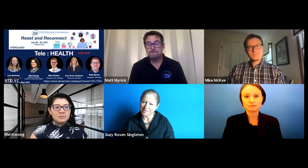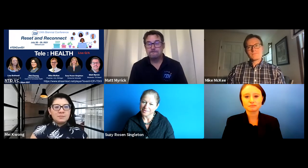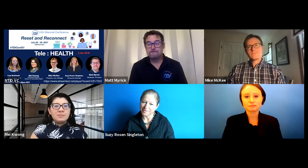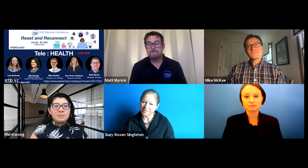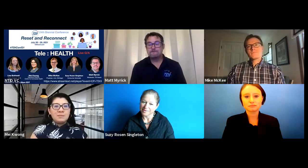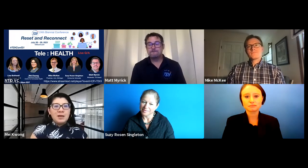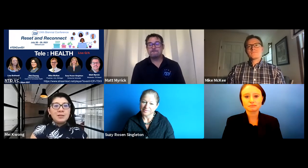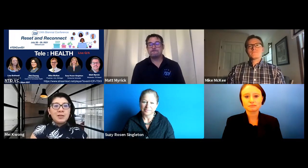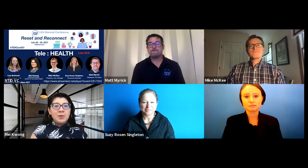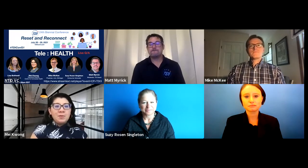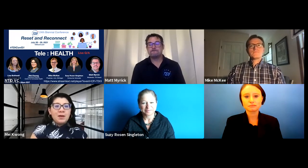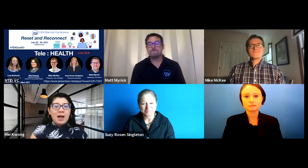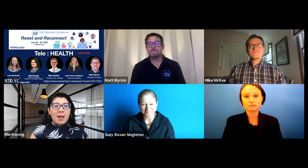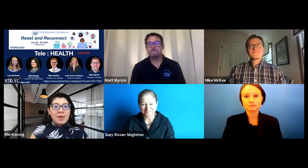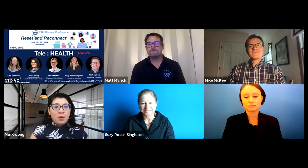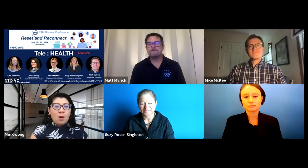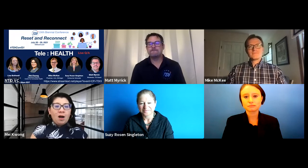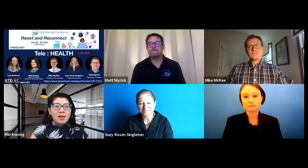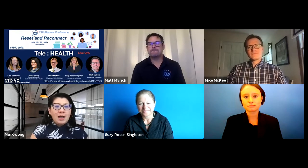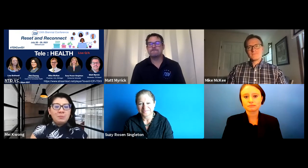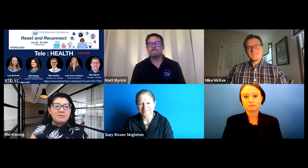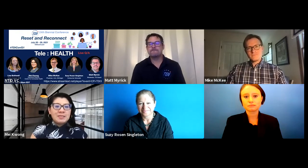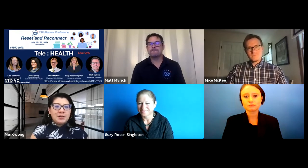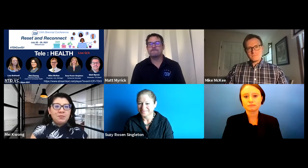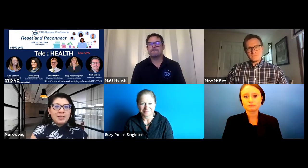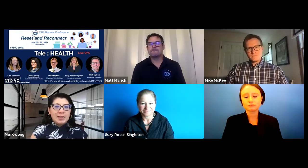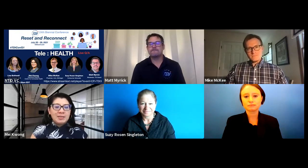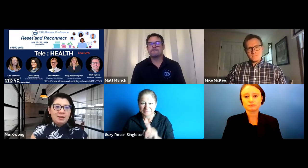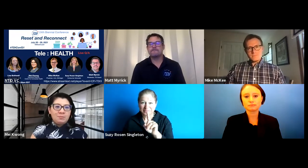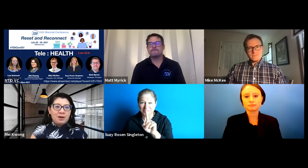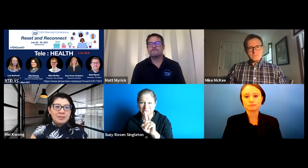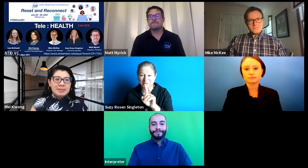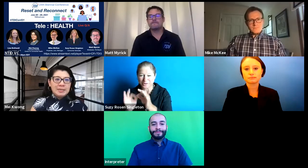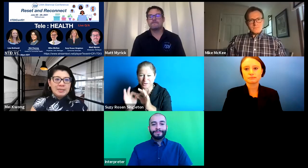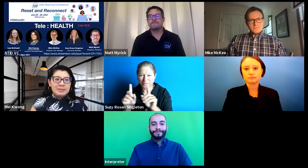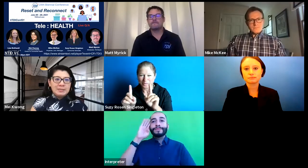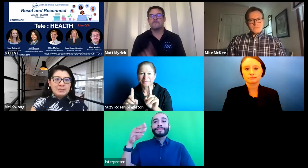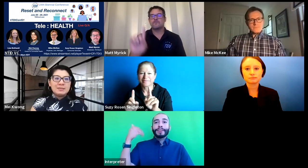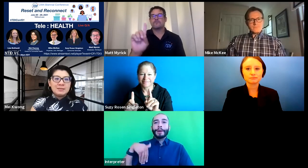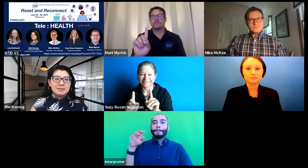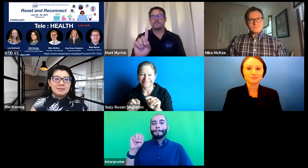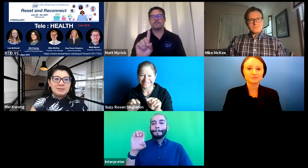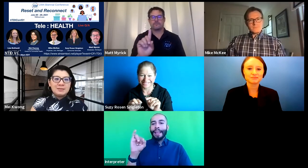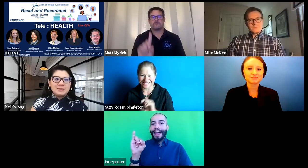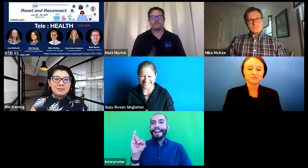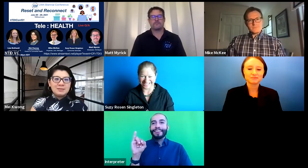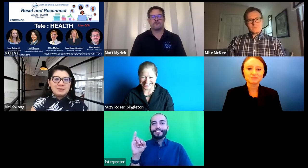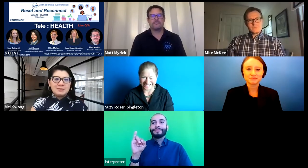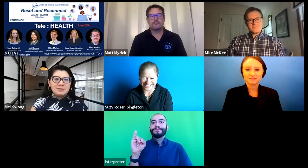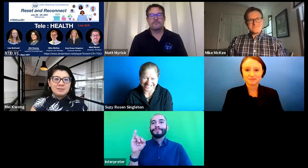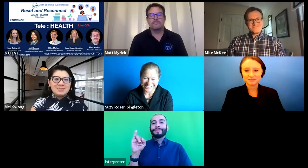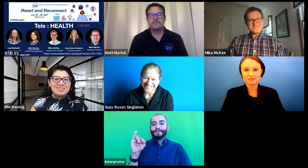Mai. Hello, I'm Kwong. I'm with the Center for Connected Health Policy. So sorry, we need the interpreter